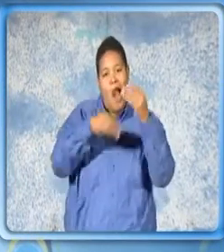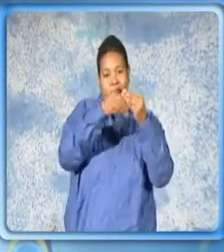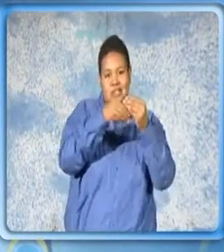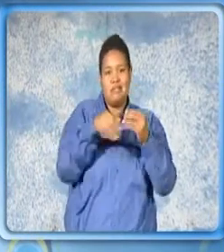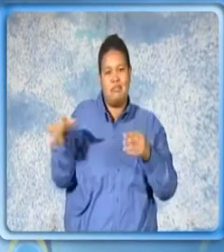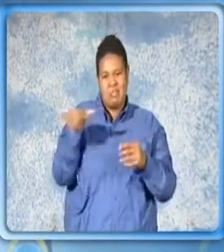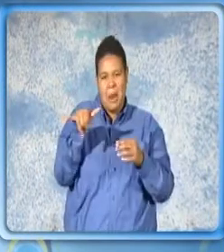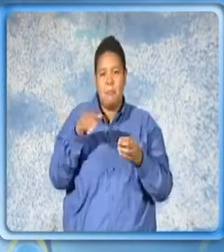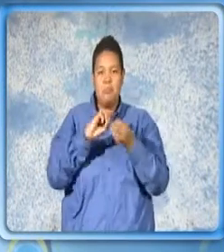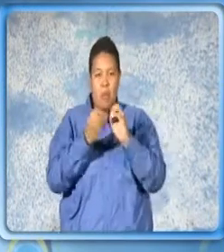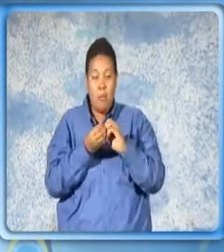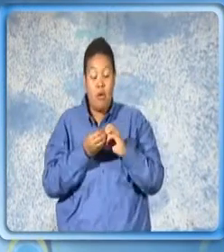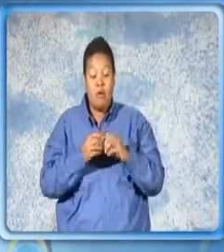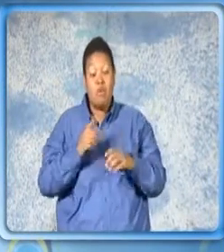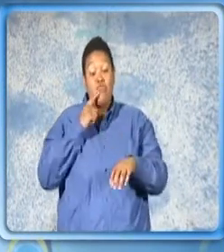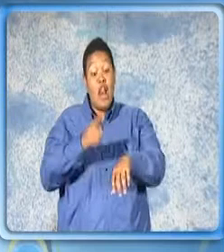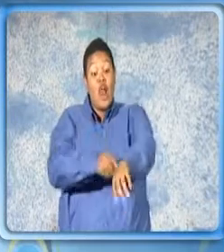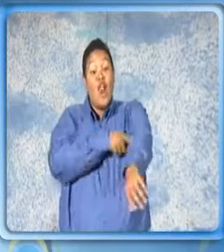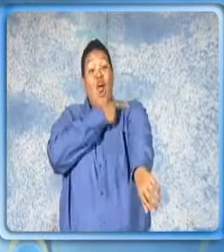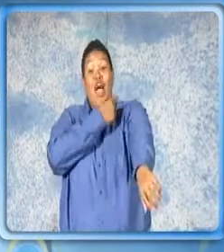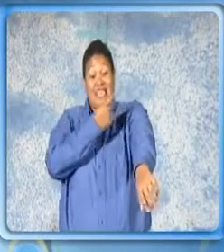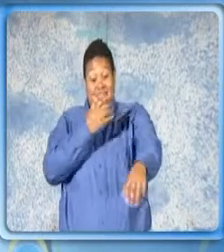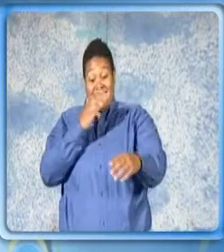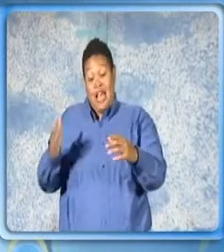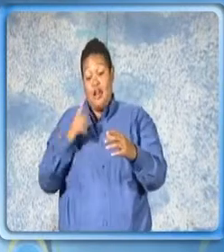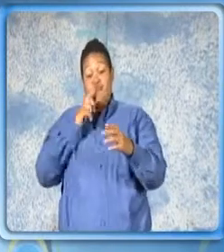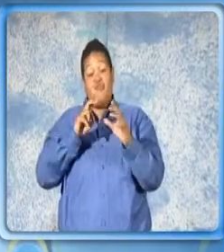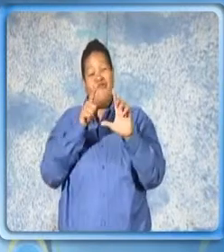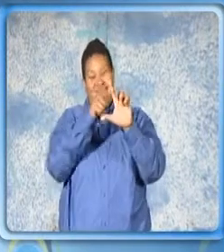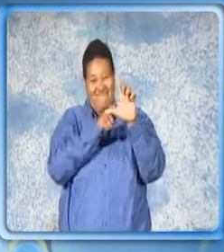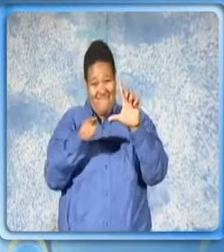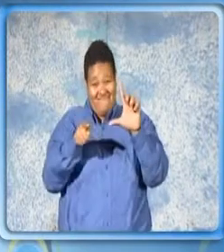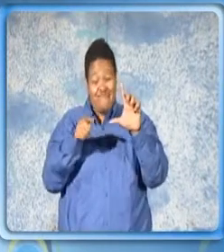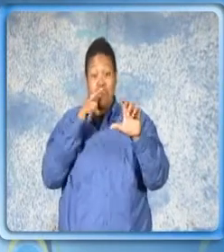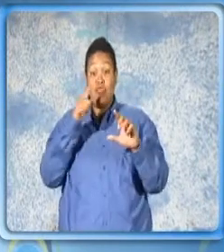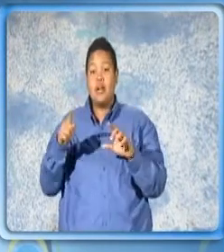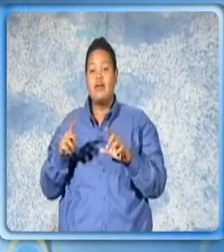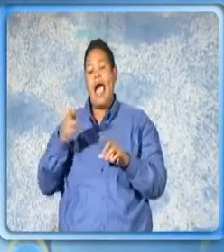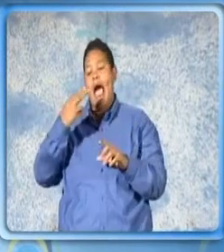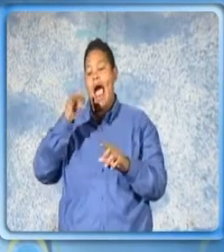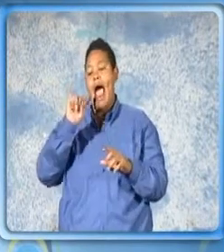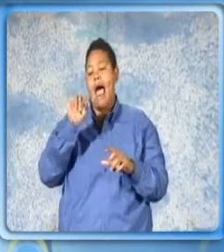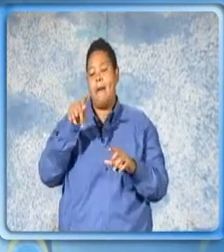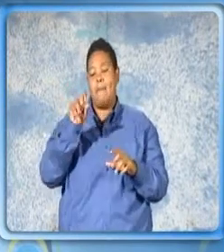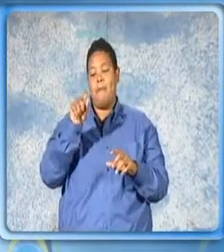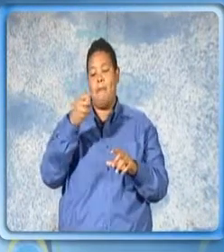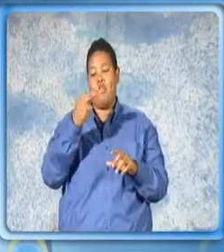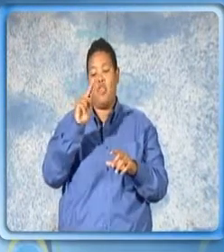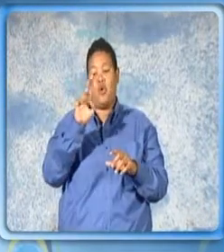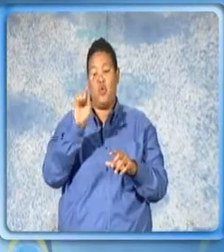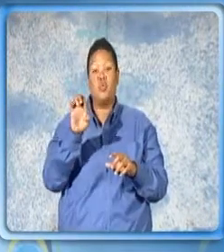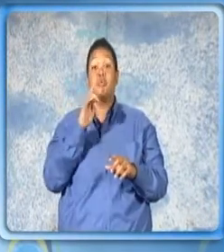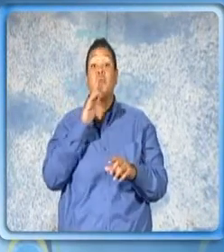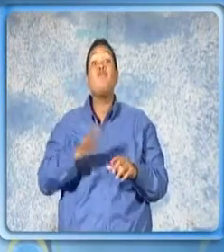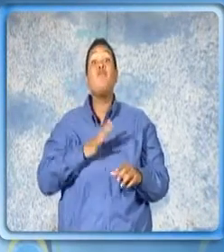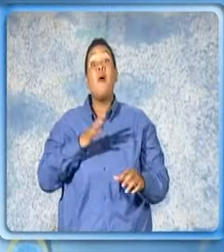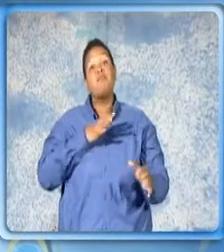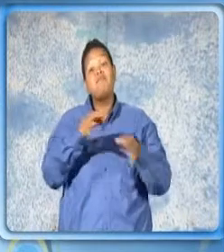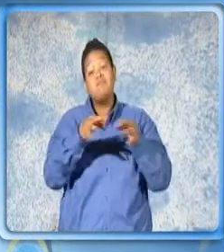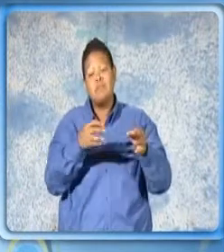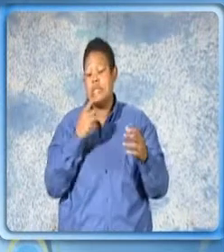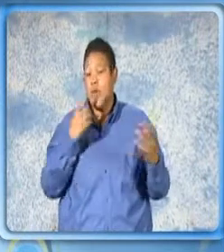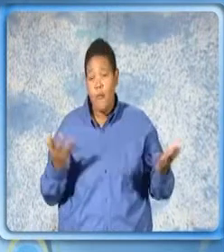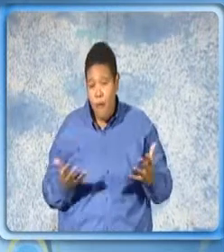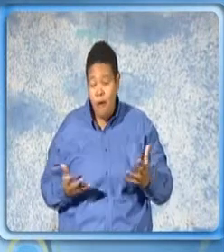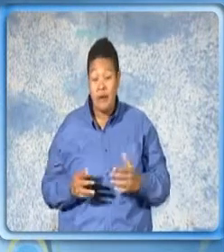of the right-angled triangle is the hypotenuse. So the formal definition of Pythagoras' theorem is, in